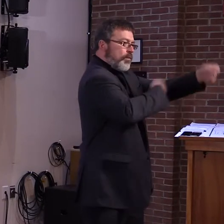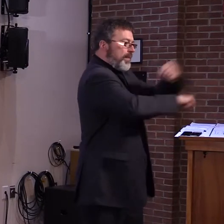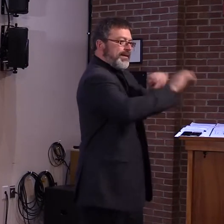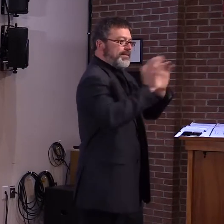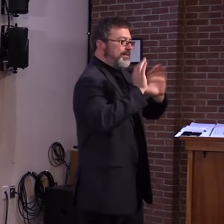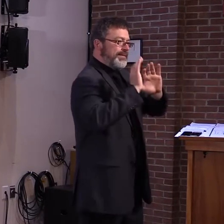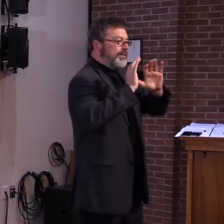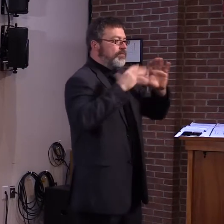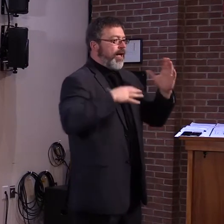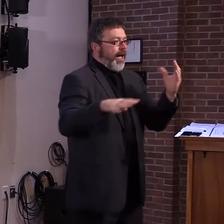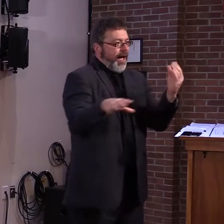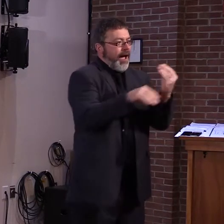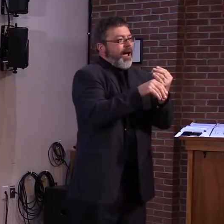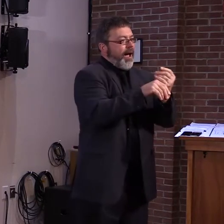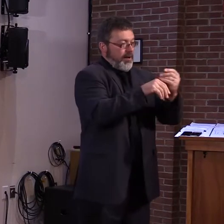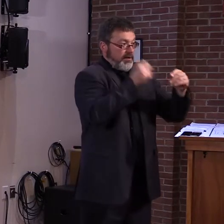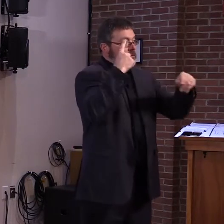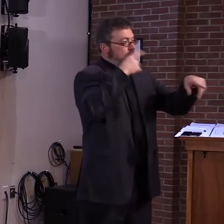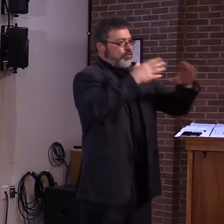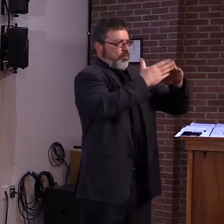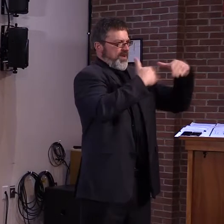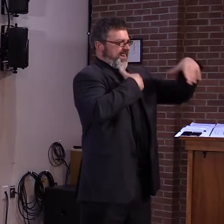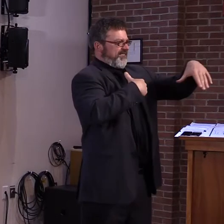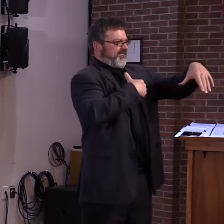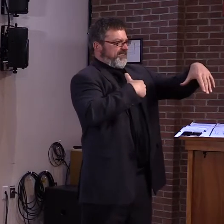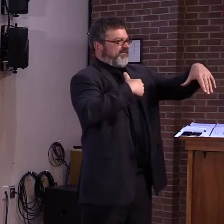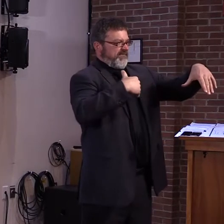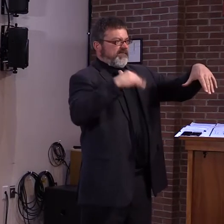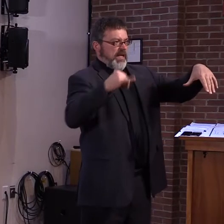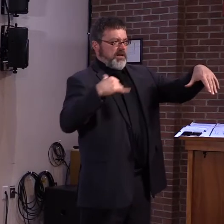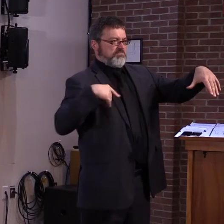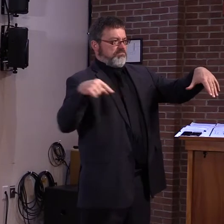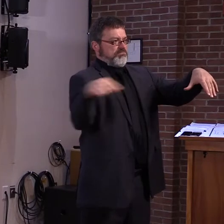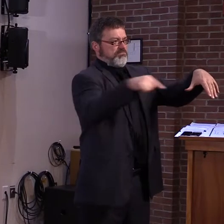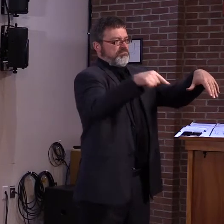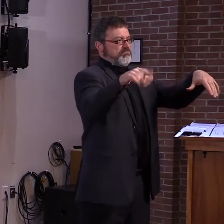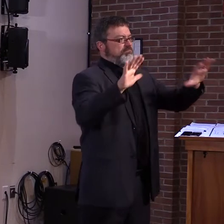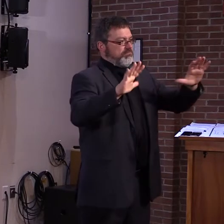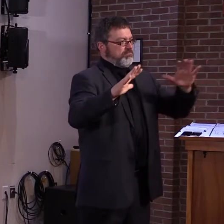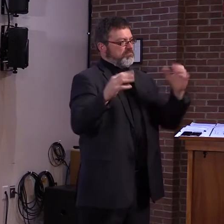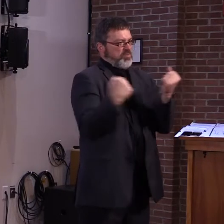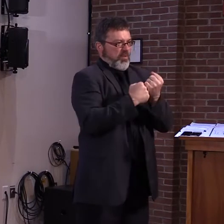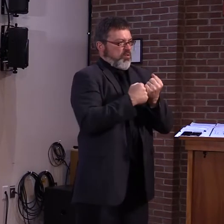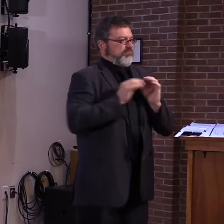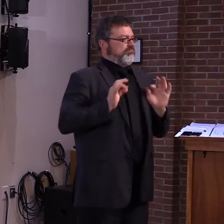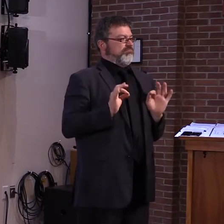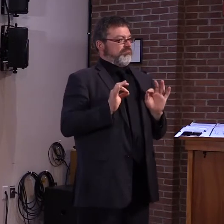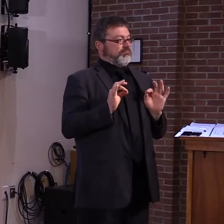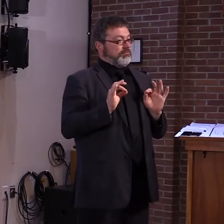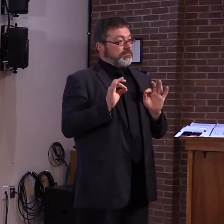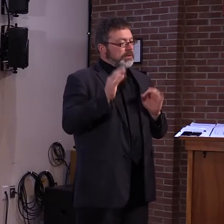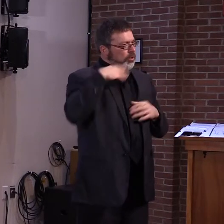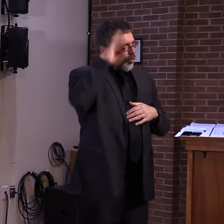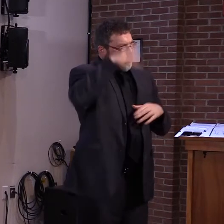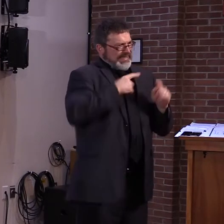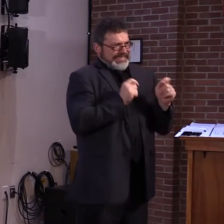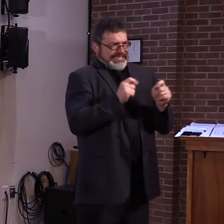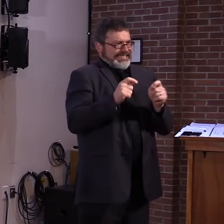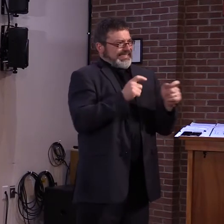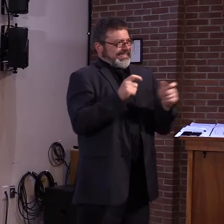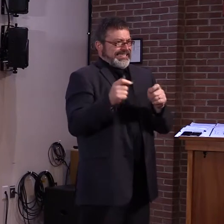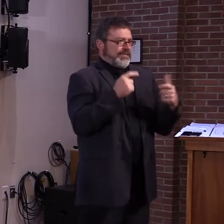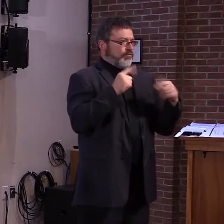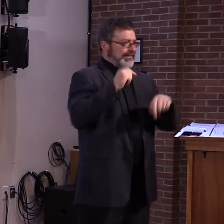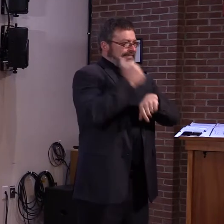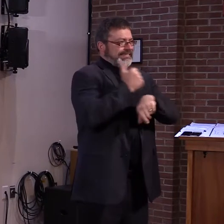infrastructure that we're setting up in record-breaking time. Wherever we can, we'll continue to build upon the investments that the state